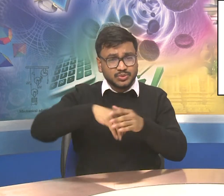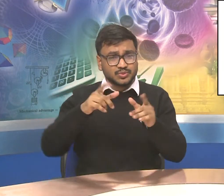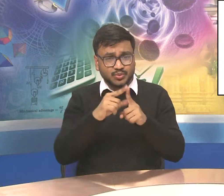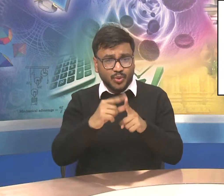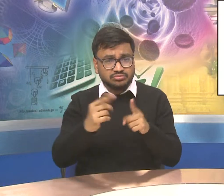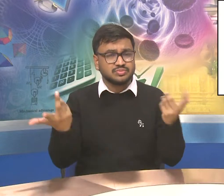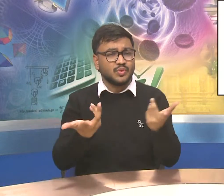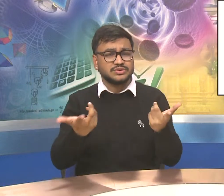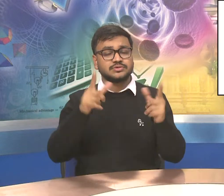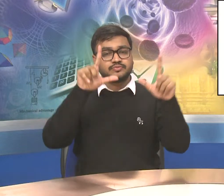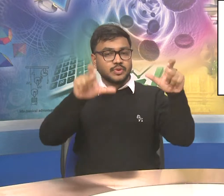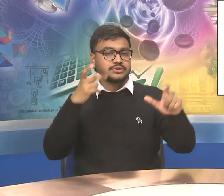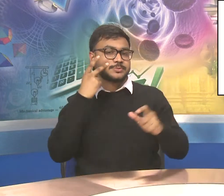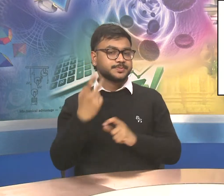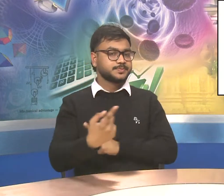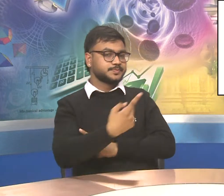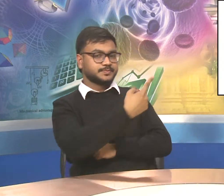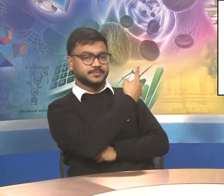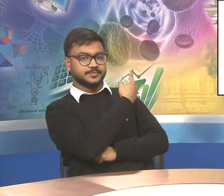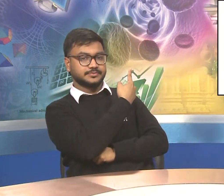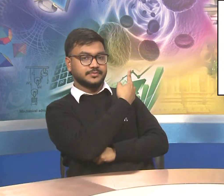Next is recreation.